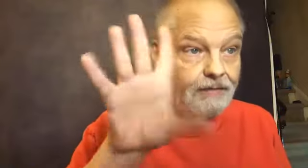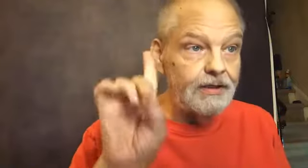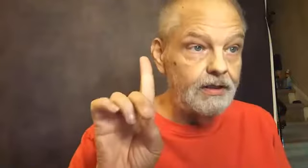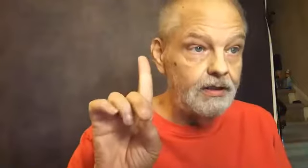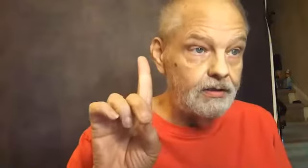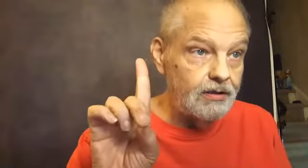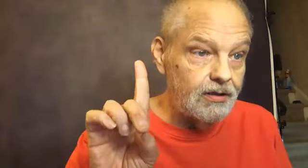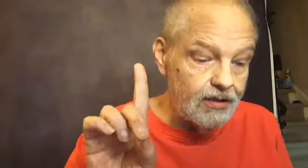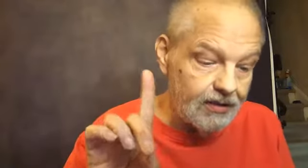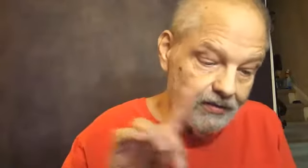BLVD,